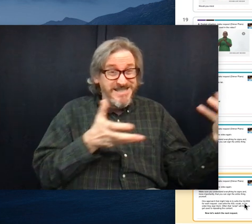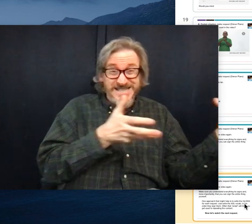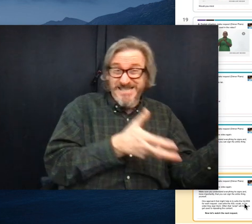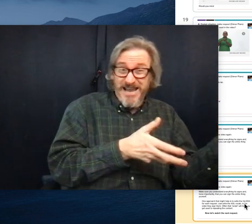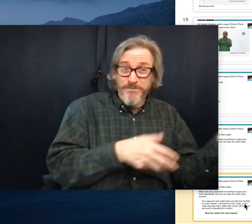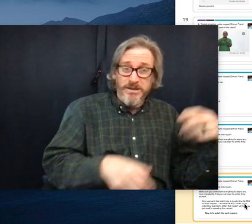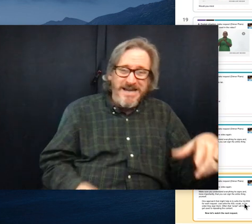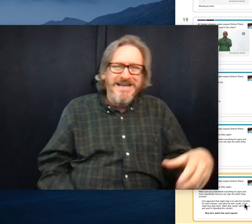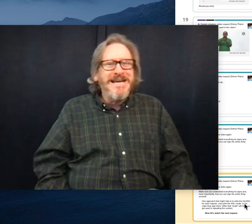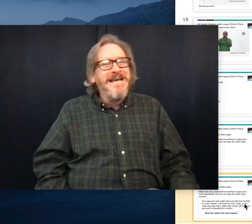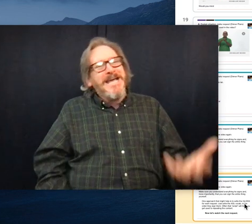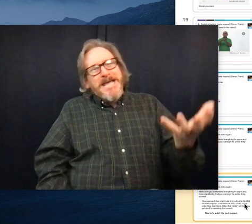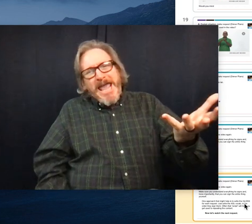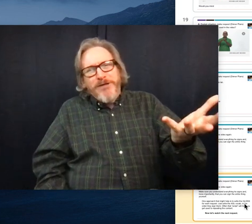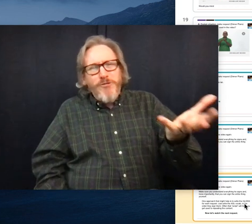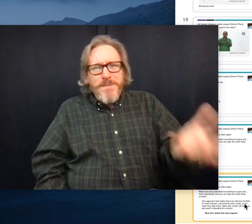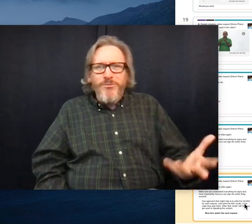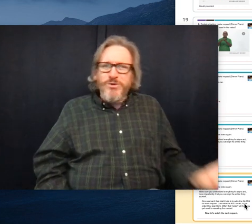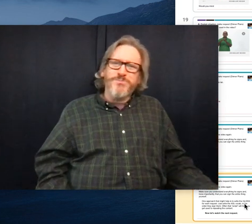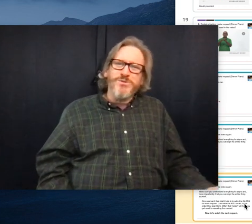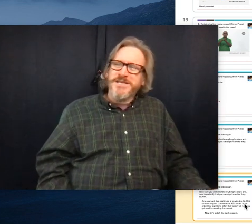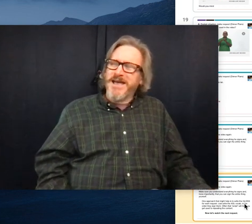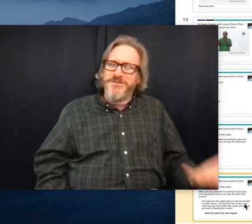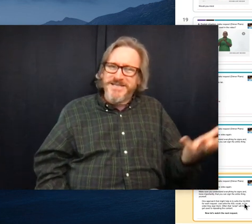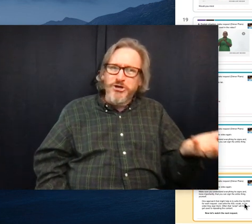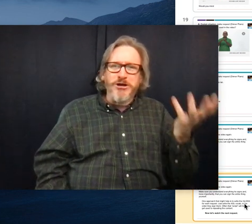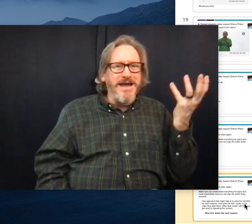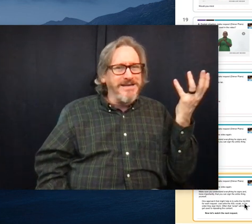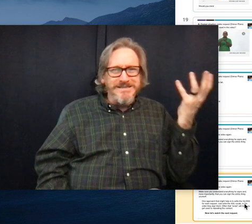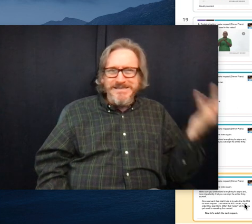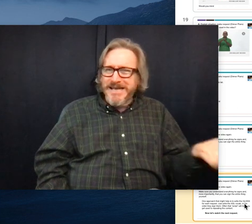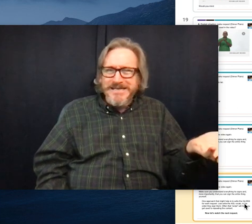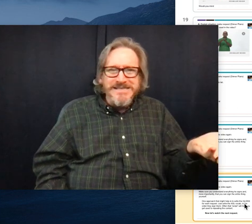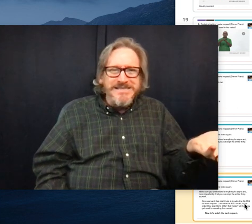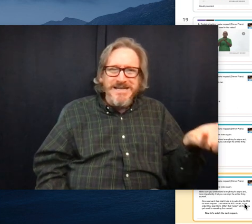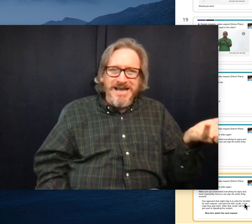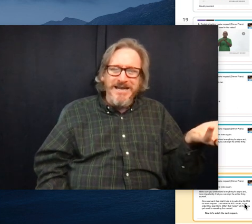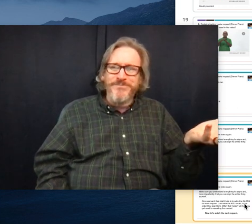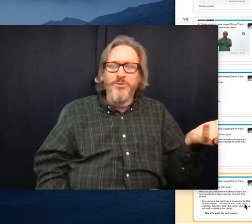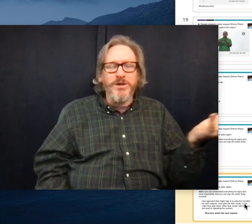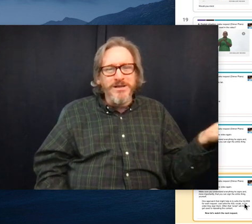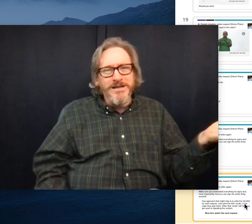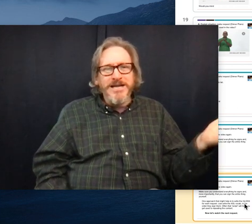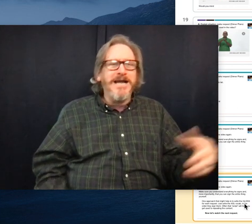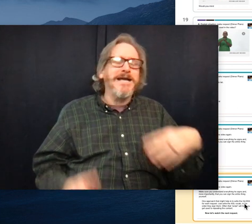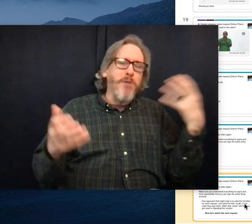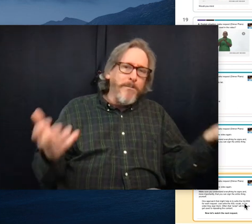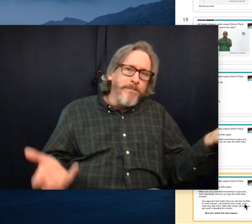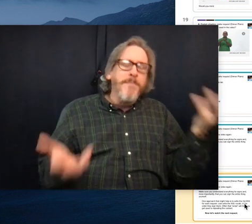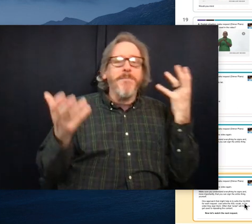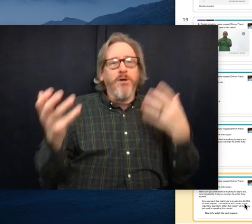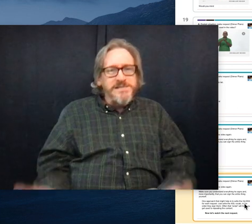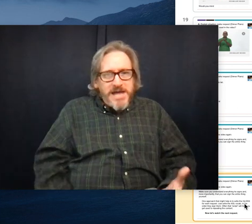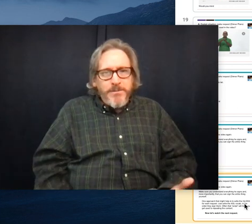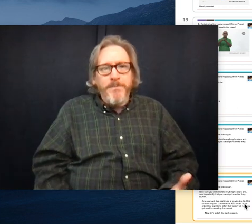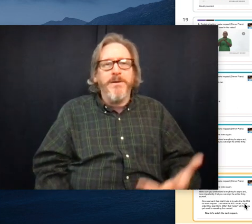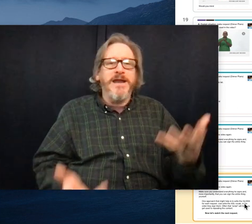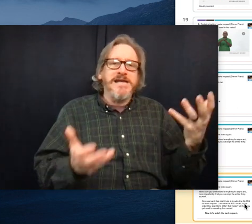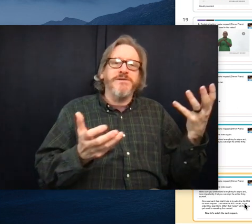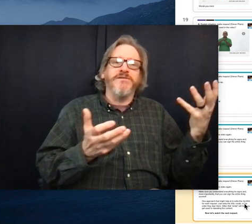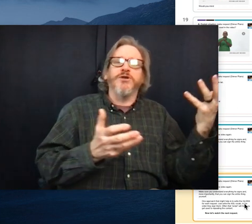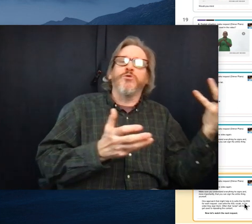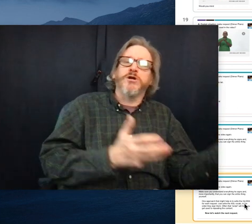that's the same. Like, hey, remember we're supposed to have dinner at 6 tonight? Well, I got a problem. My boss came up